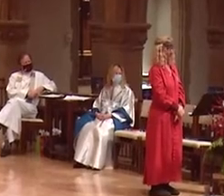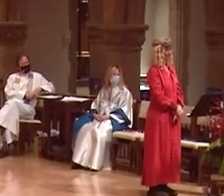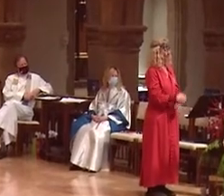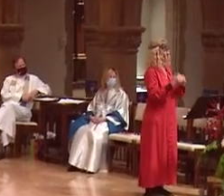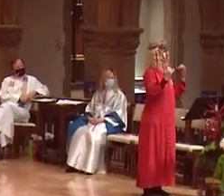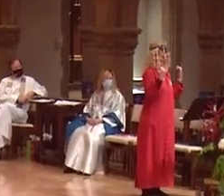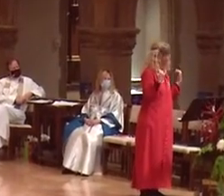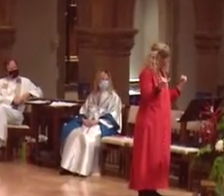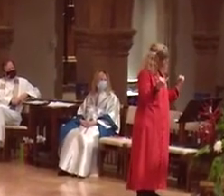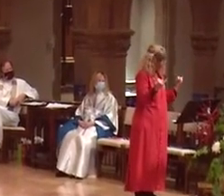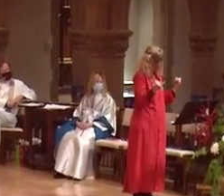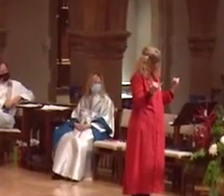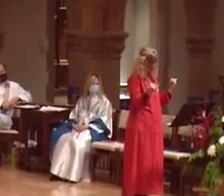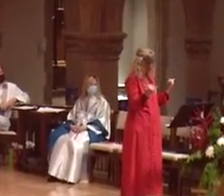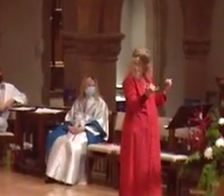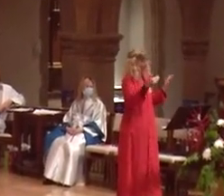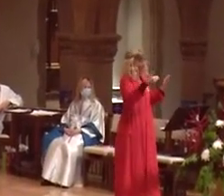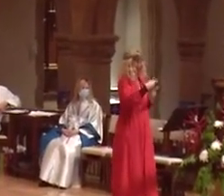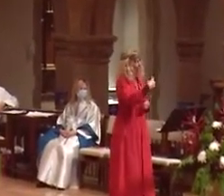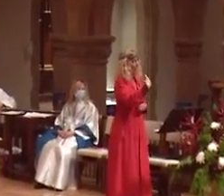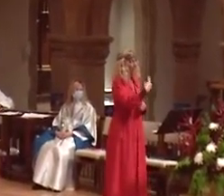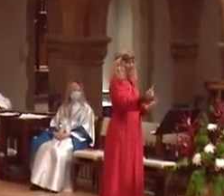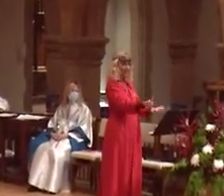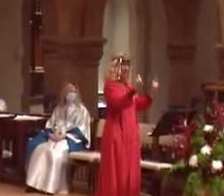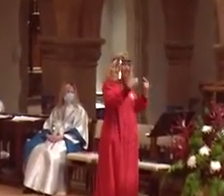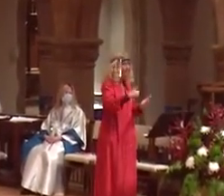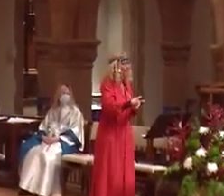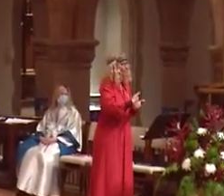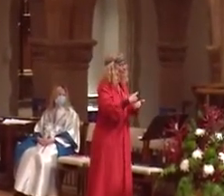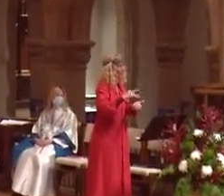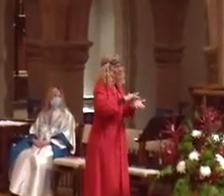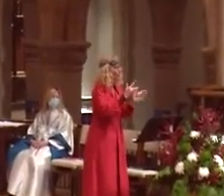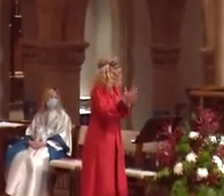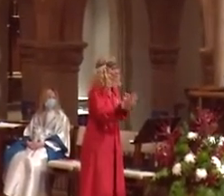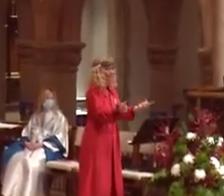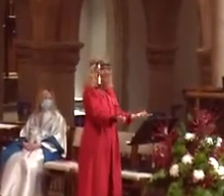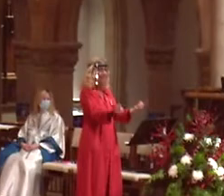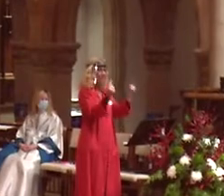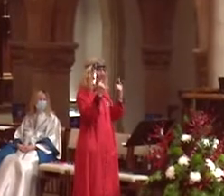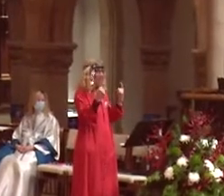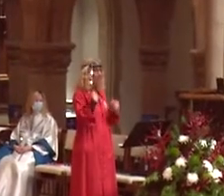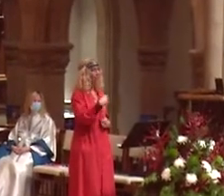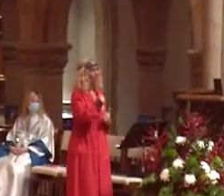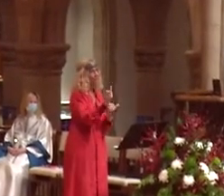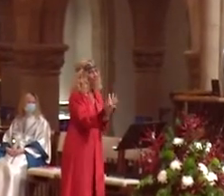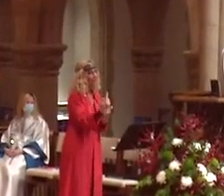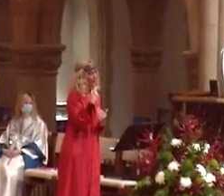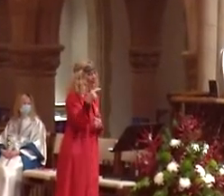Today, I invite you to say, come, baby Jesus, come. We have been waiting for you.